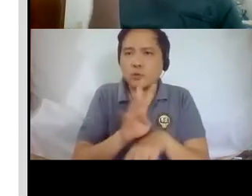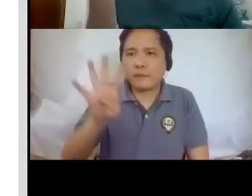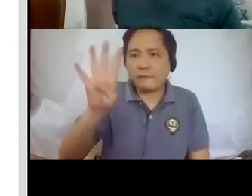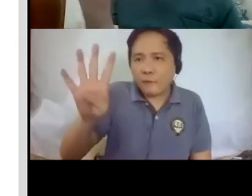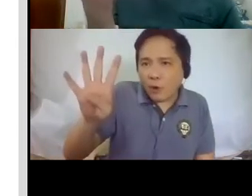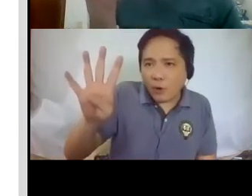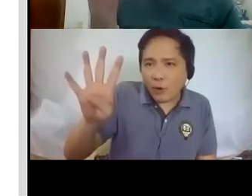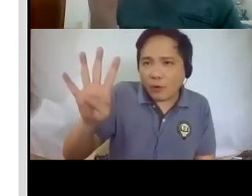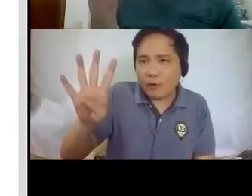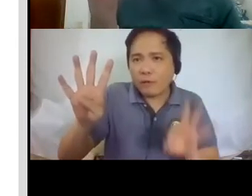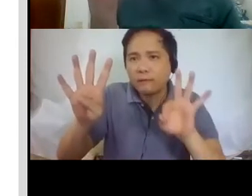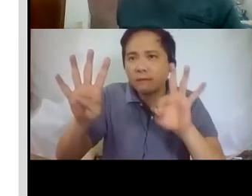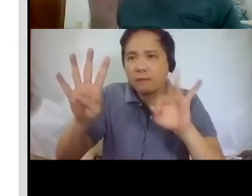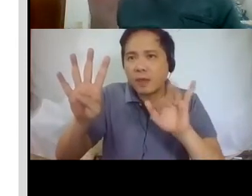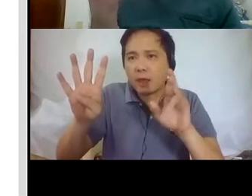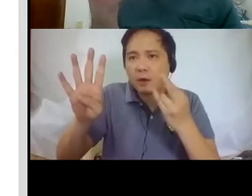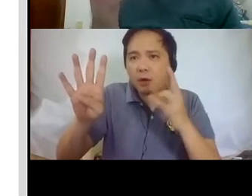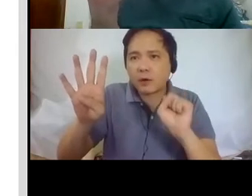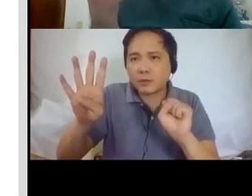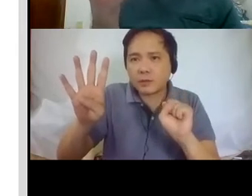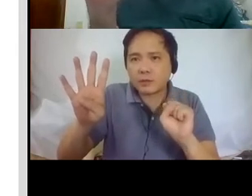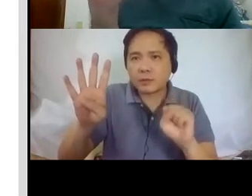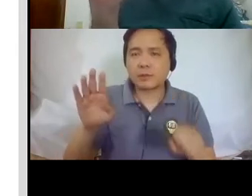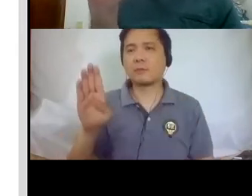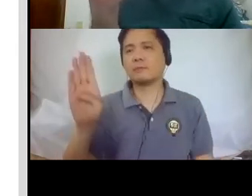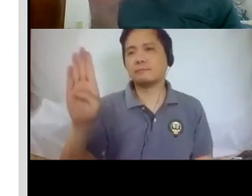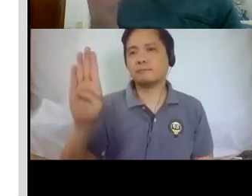basically it's this hand shape